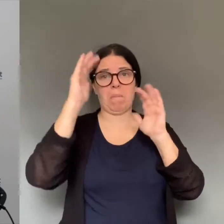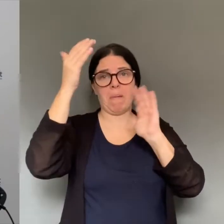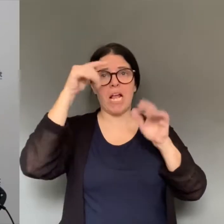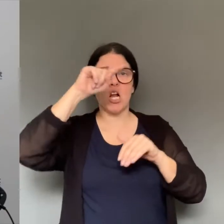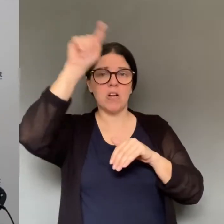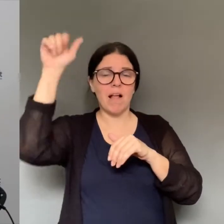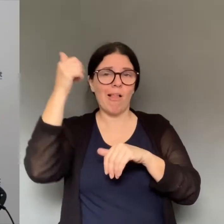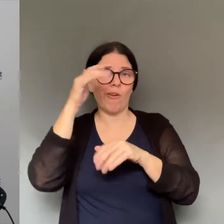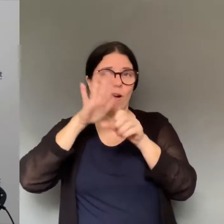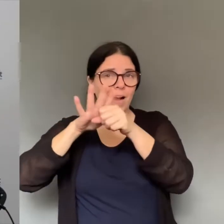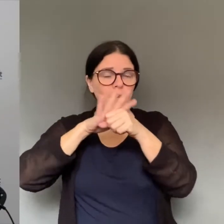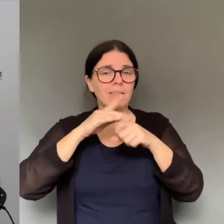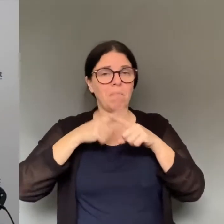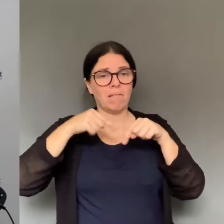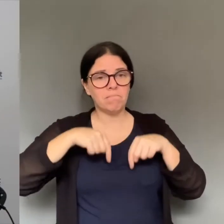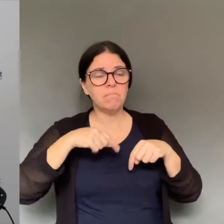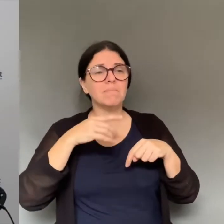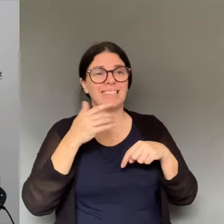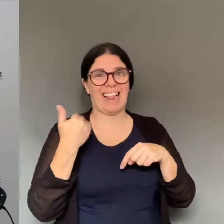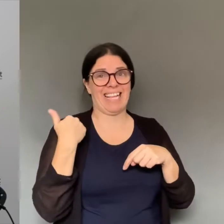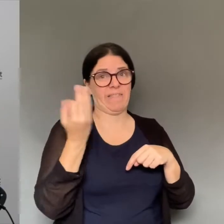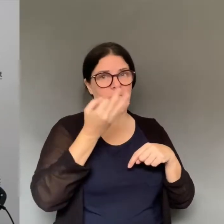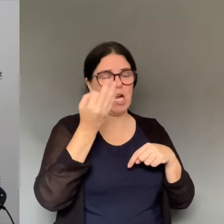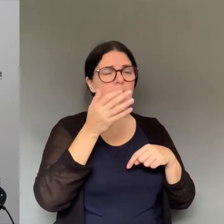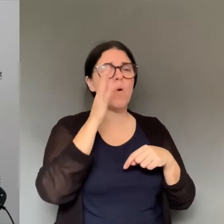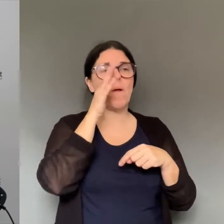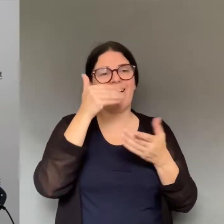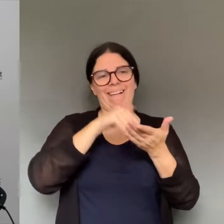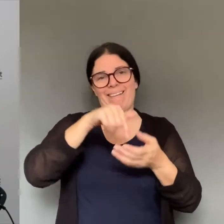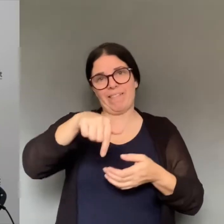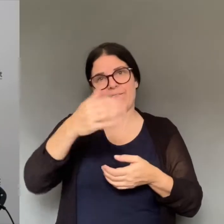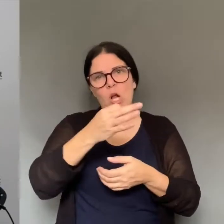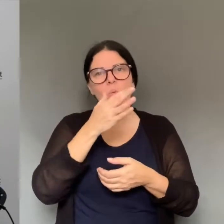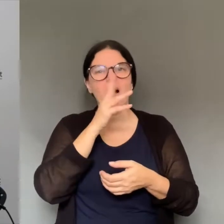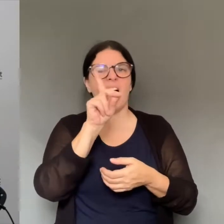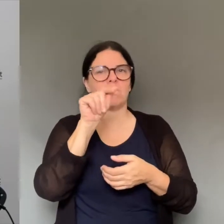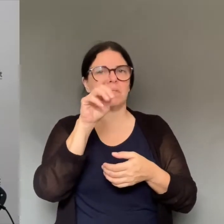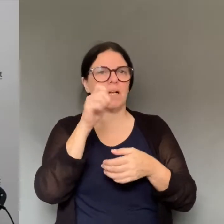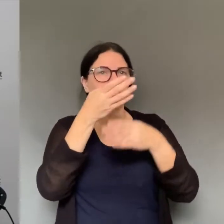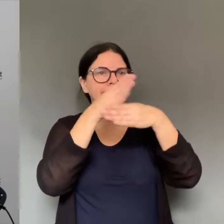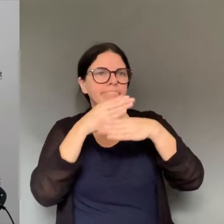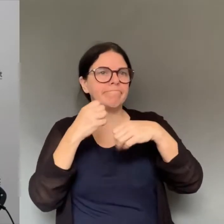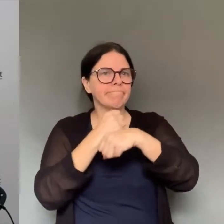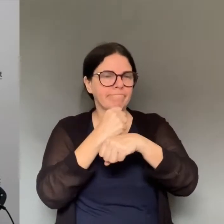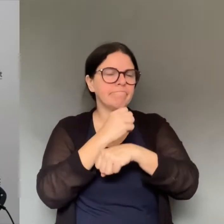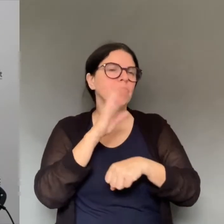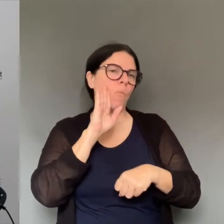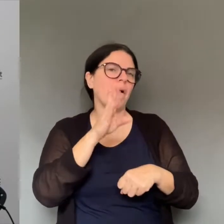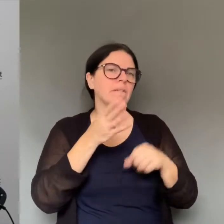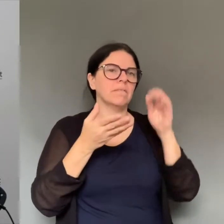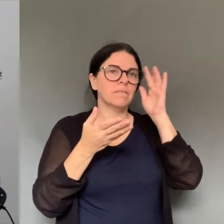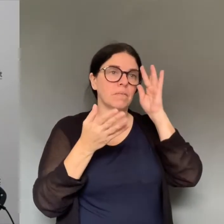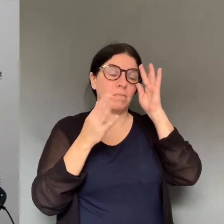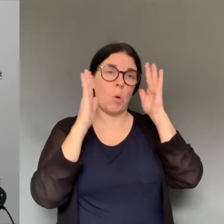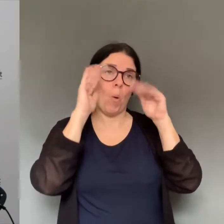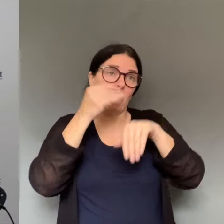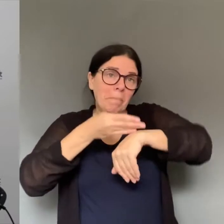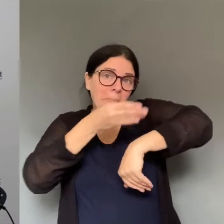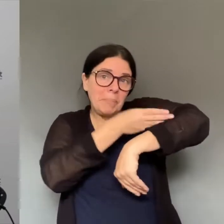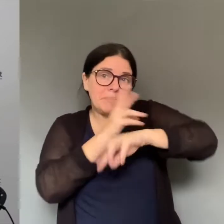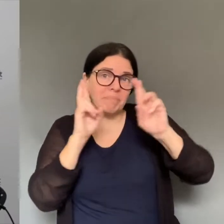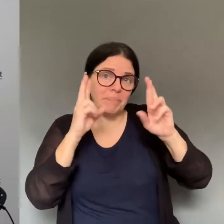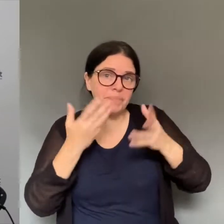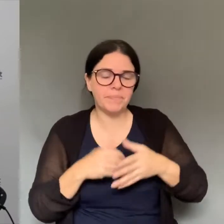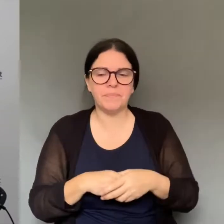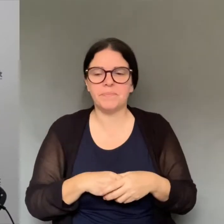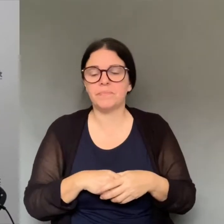better than the last time, just like before. Okay, thank you. Any questions from Blackburn?